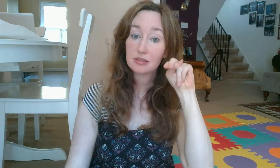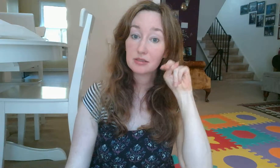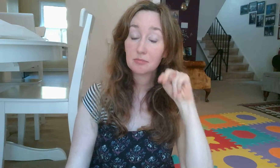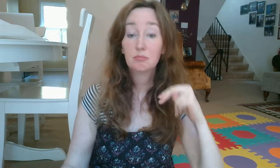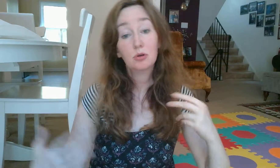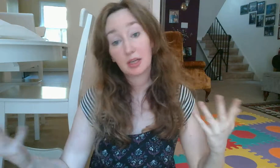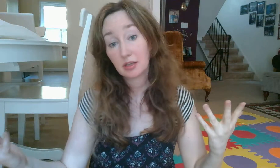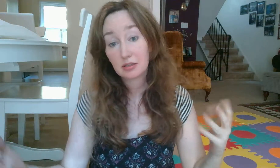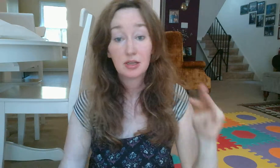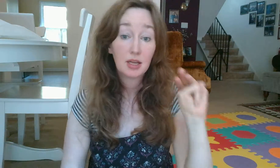niece, Morgan.